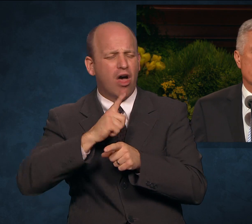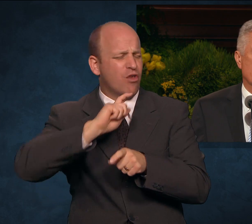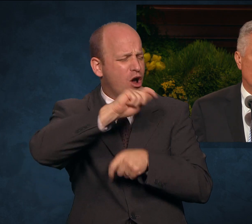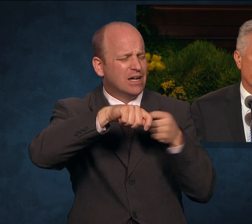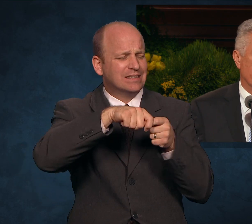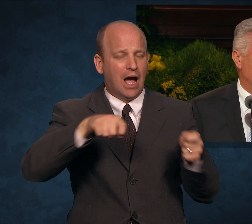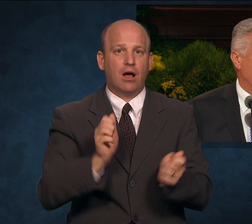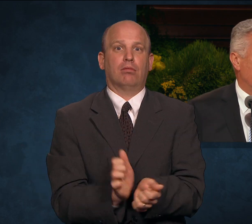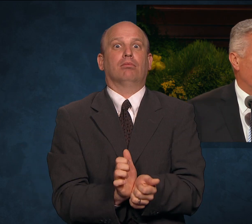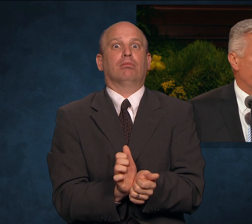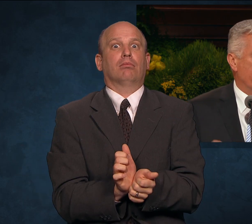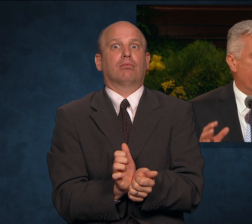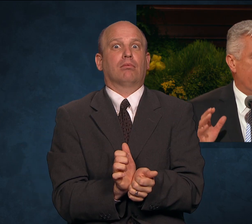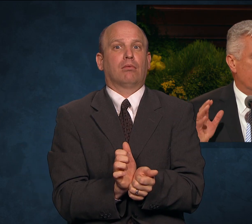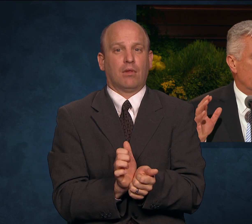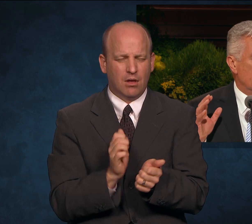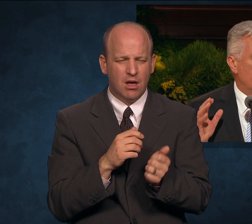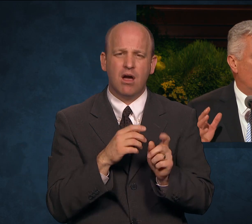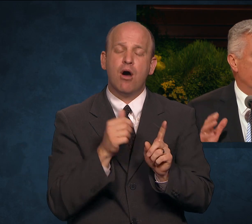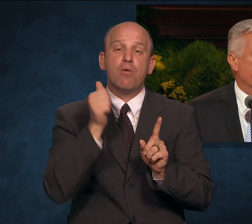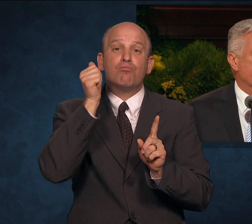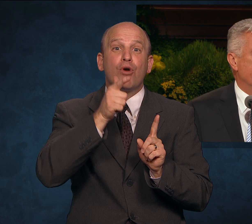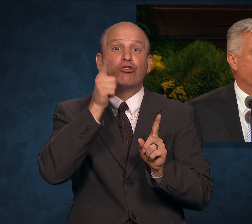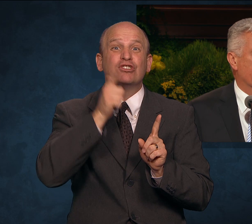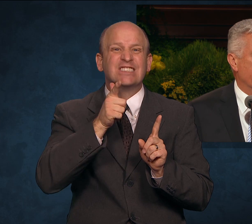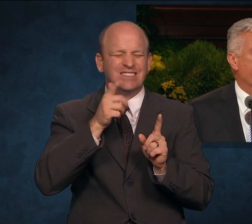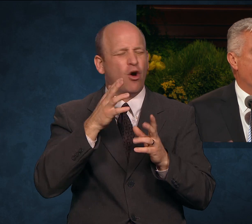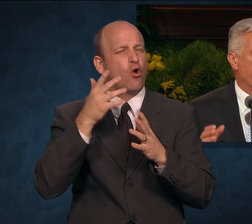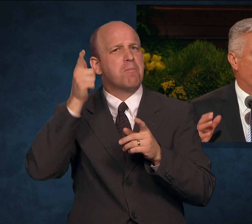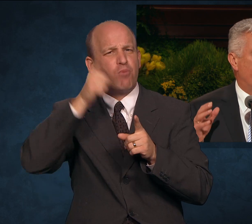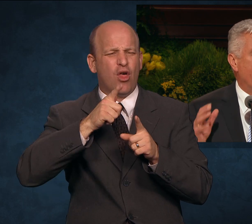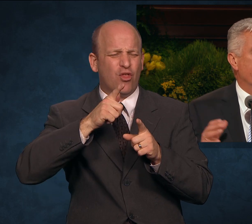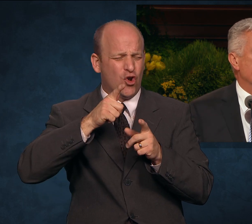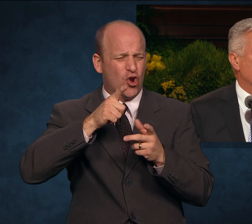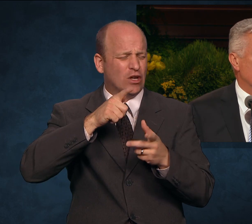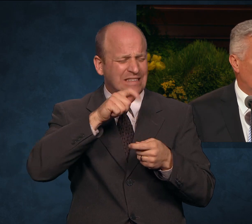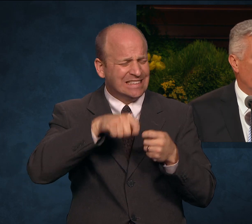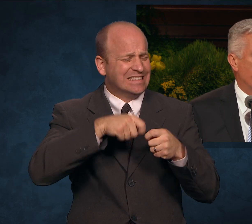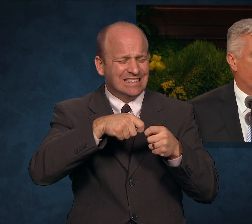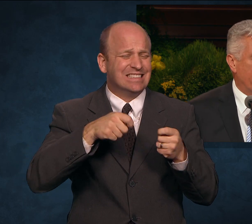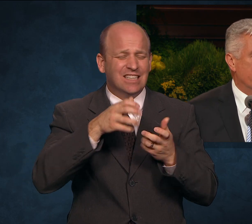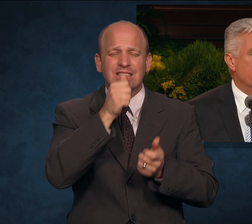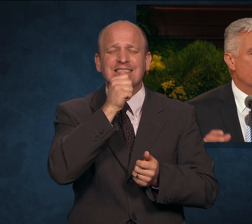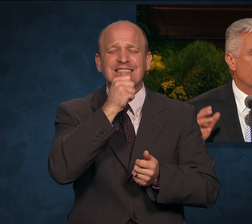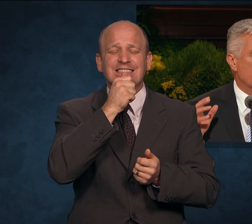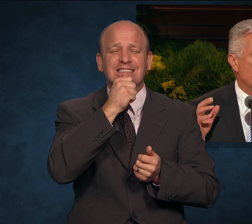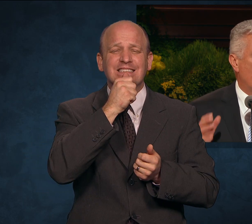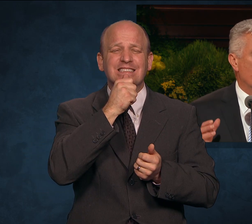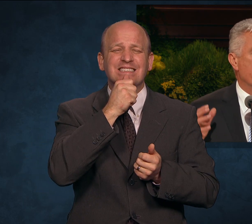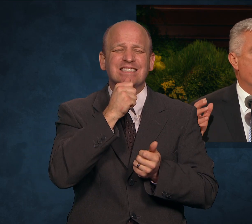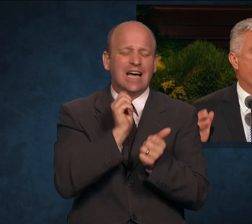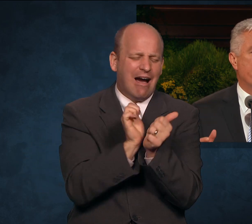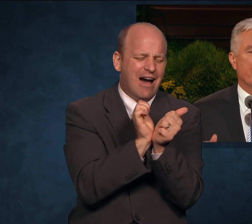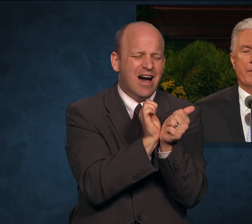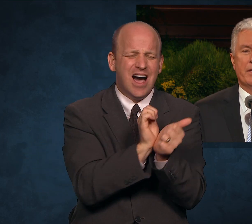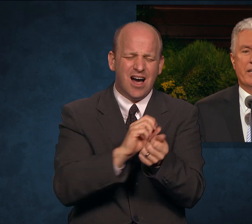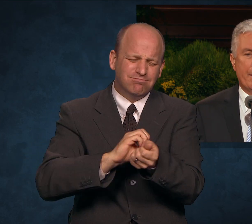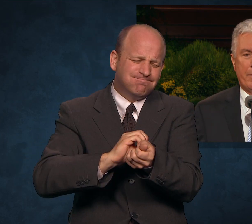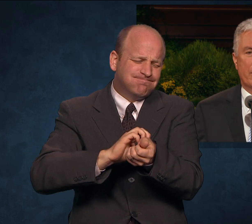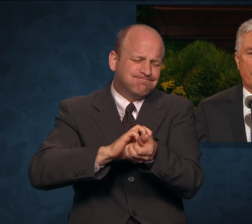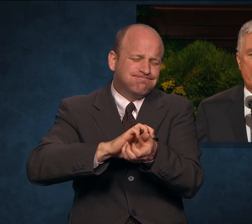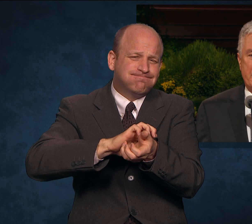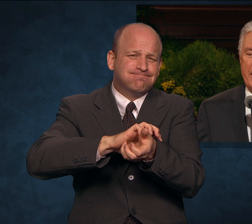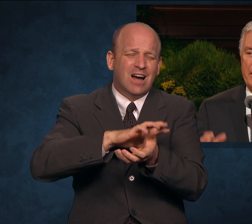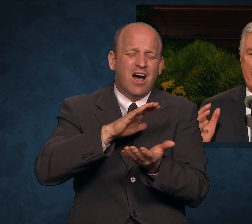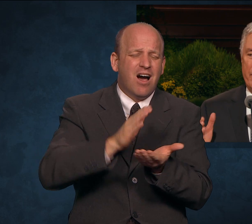were so sore they had swollen exceedingly and a violent storm threatened to swallow him up in the